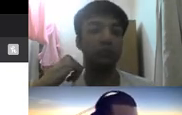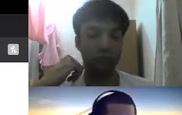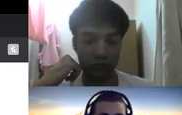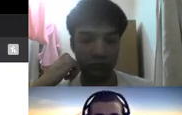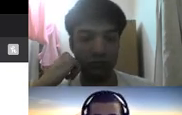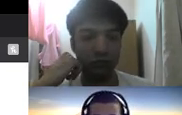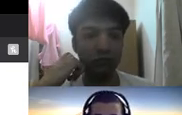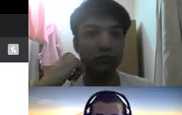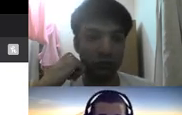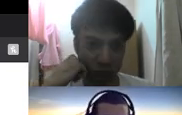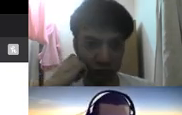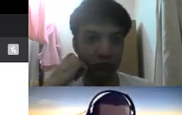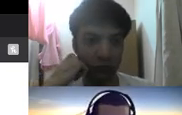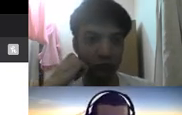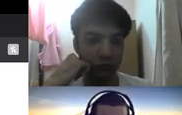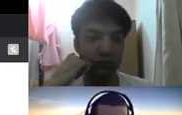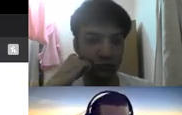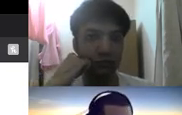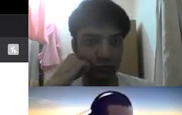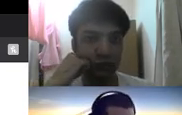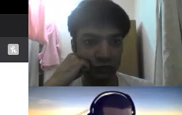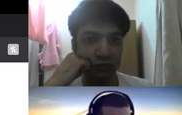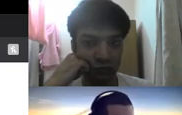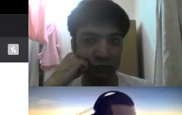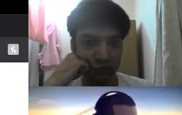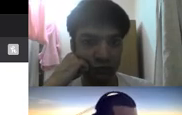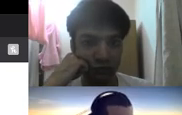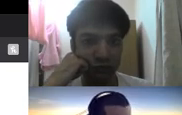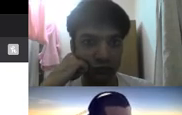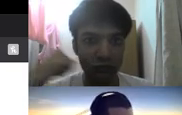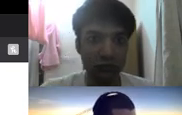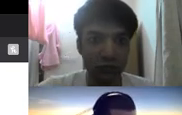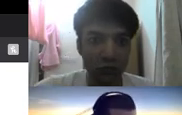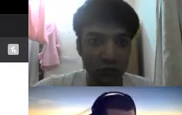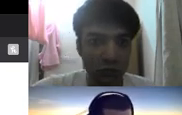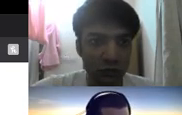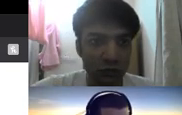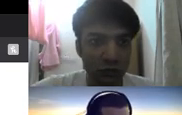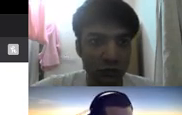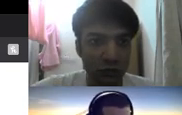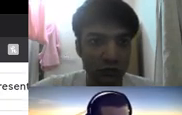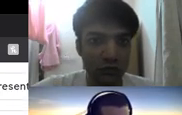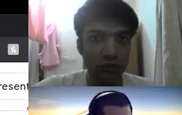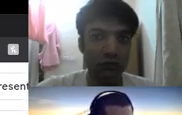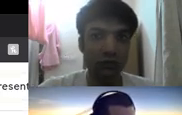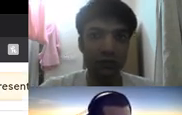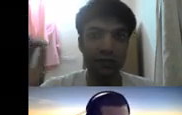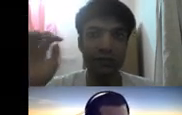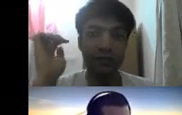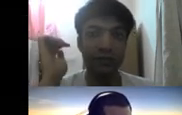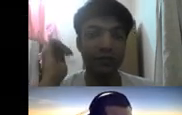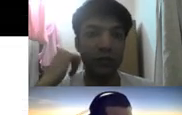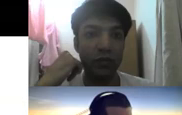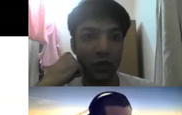the SLRTP 2020 workshop, as well as, oh, I should do a full screen here. My bad. And